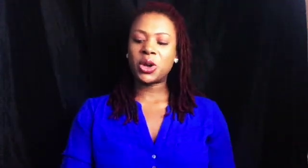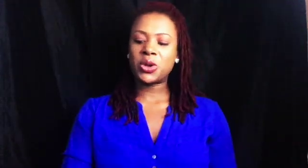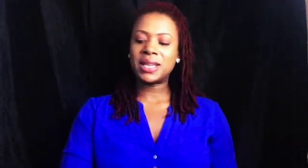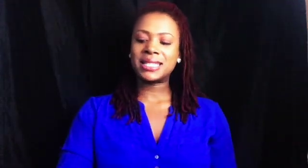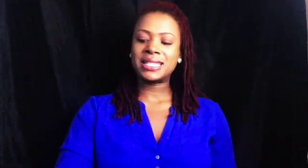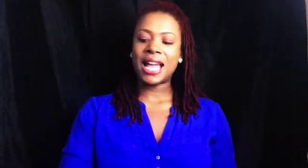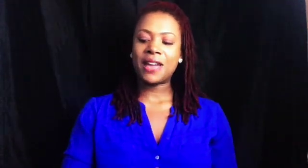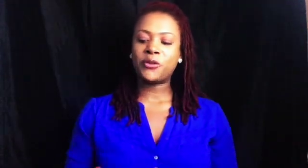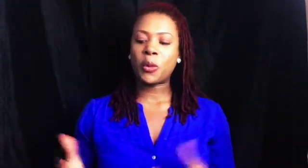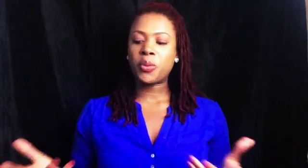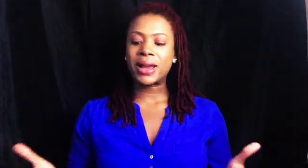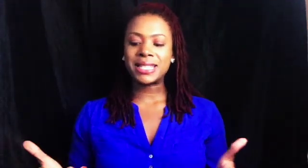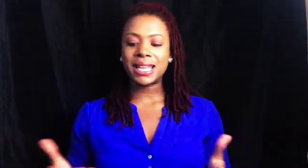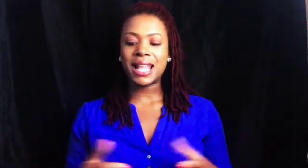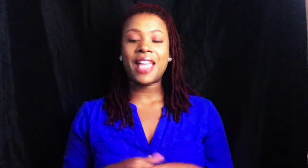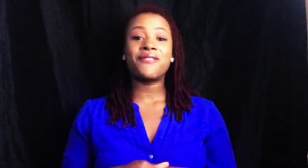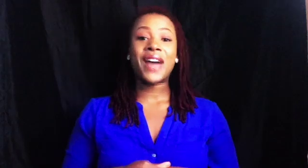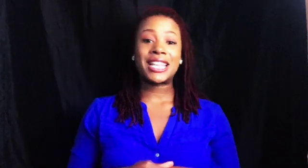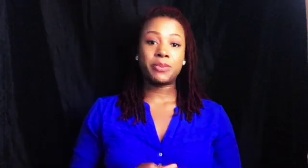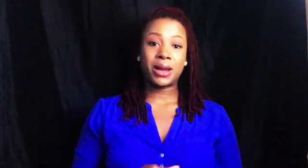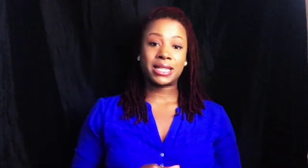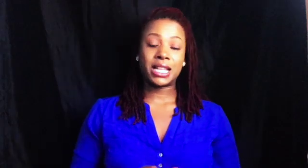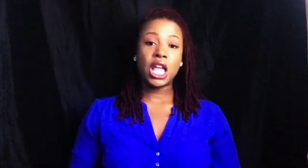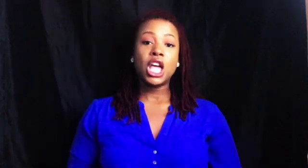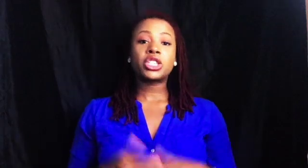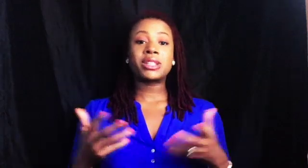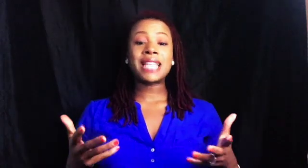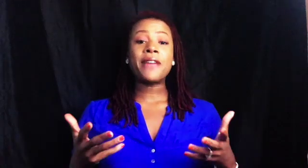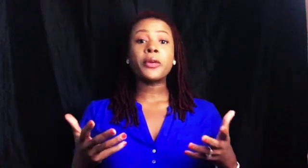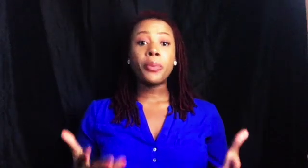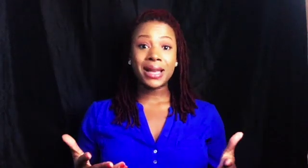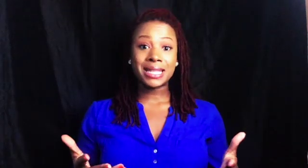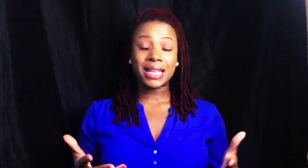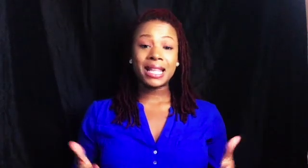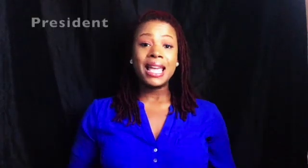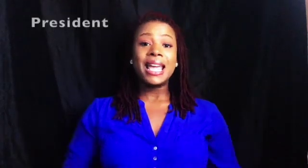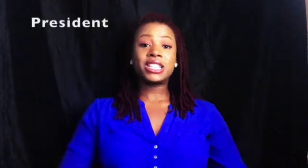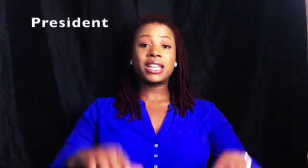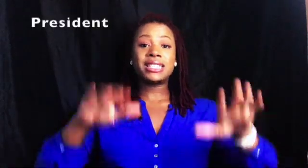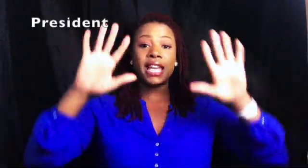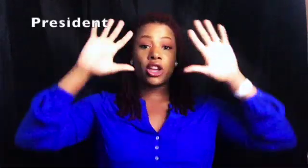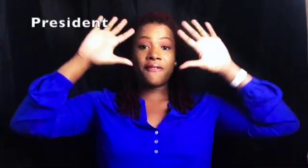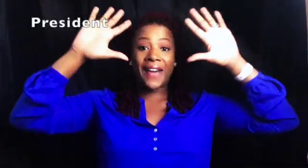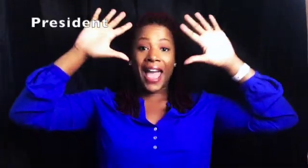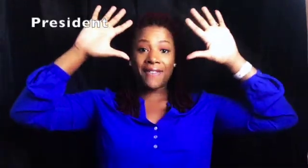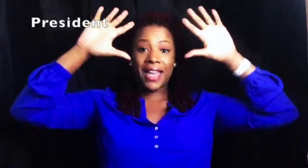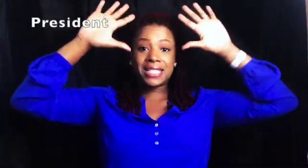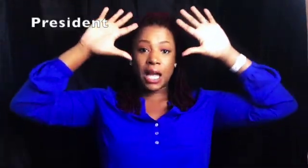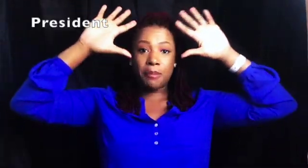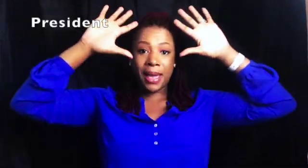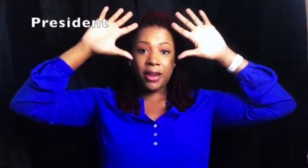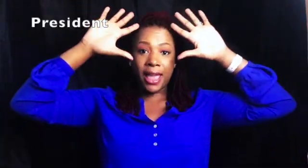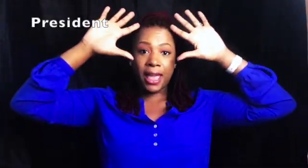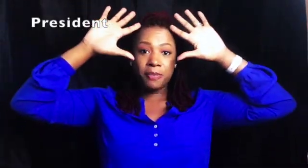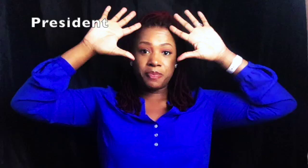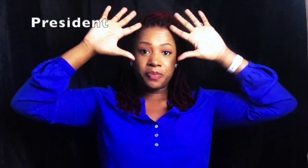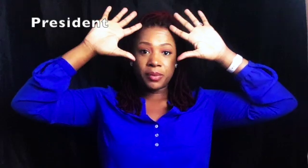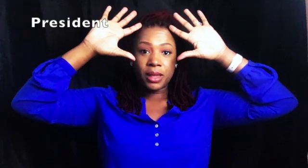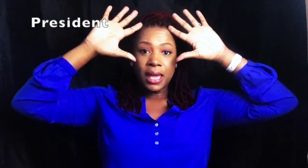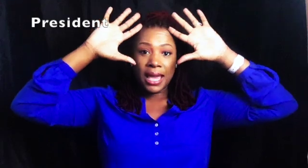is the sign for president and vice president. So the sign for president, it's going to take your 5 hands up by your head, and it's